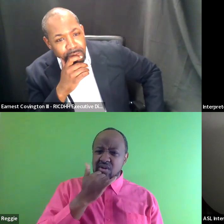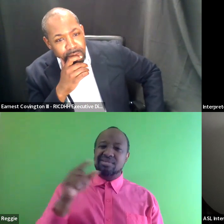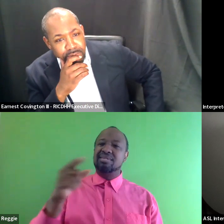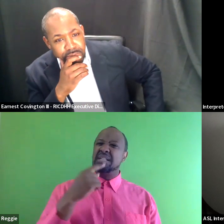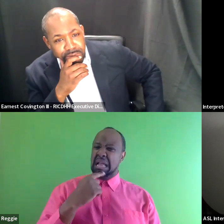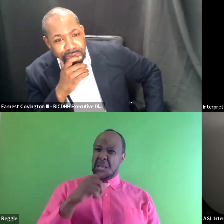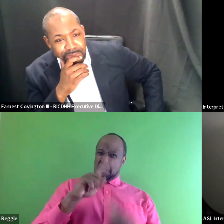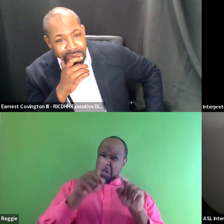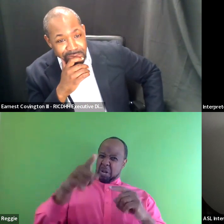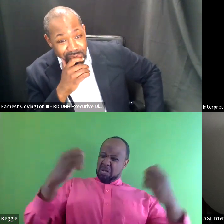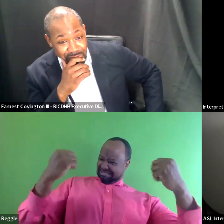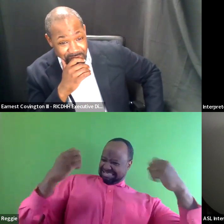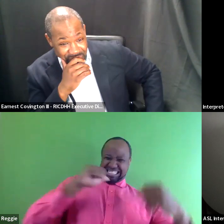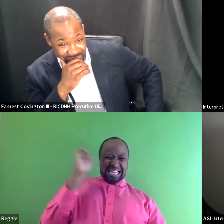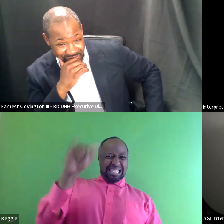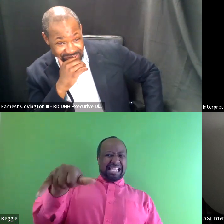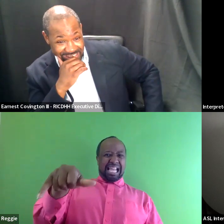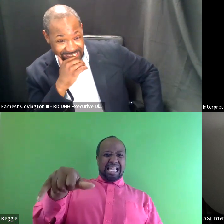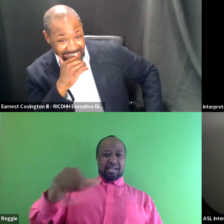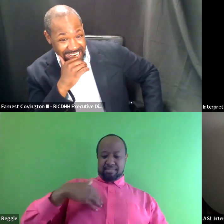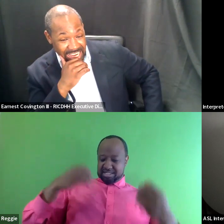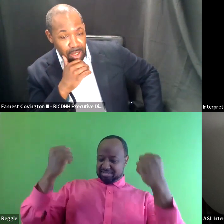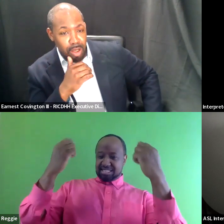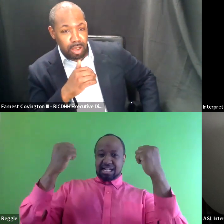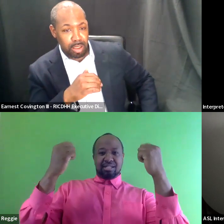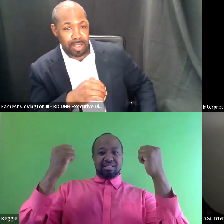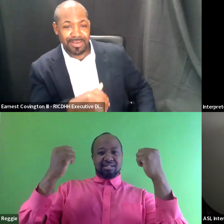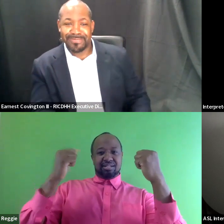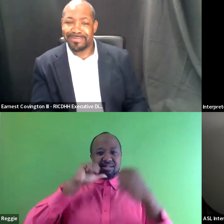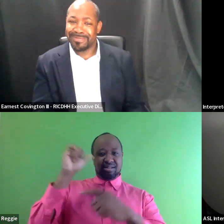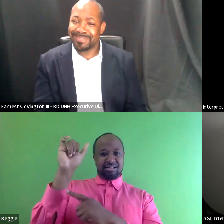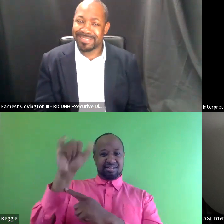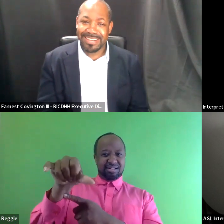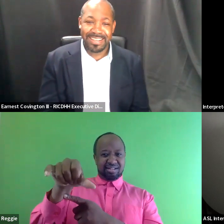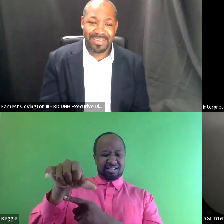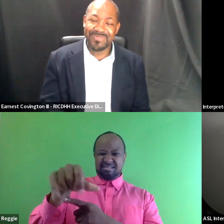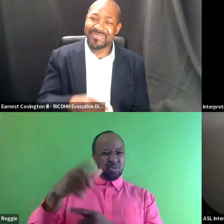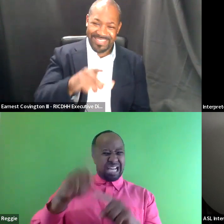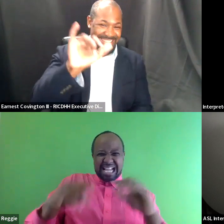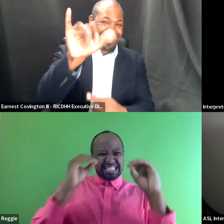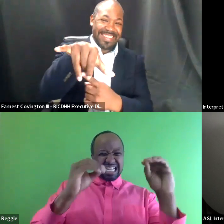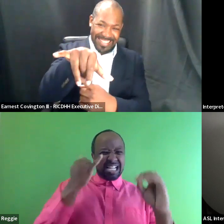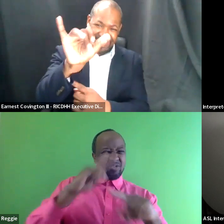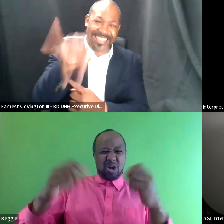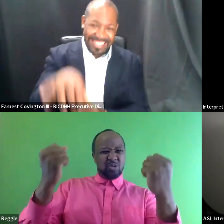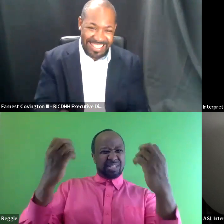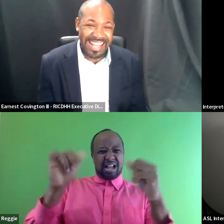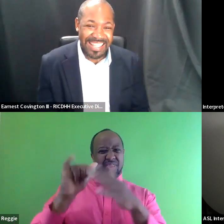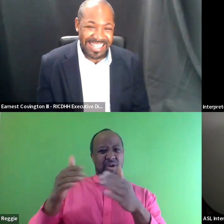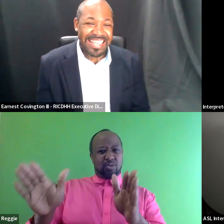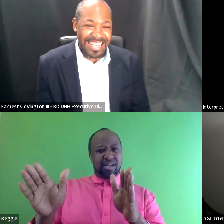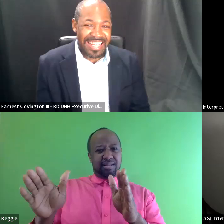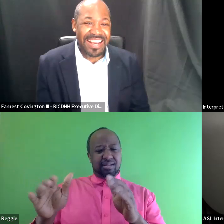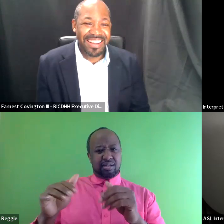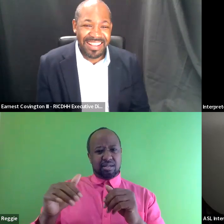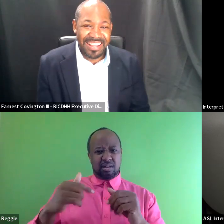Yeah. What are you talking about? I just didn't quite I couldn't understand. You know, like, what do you